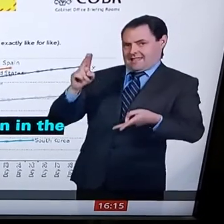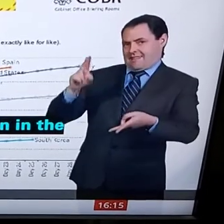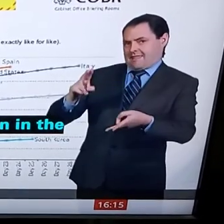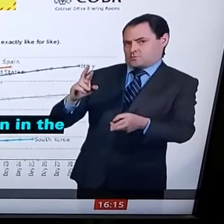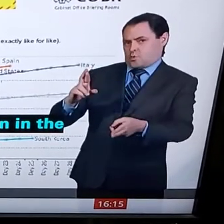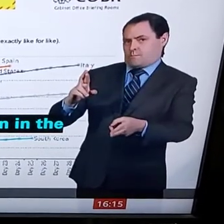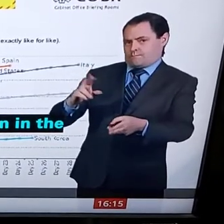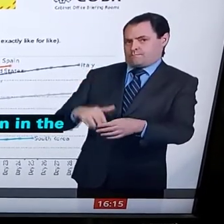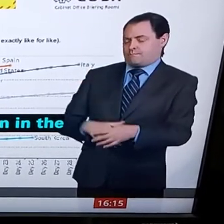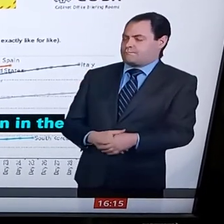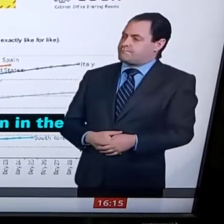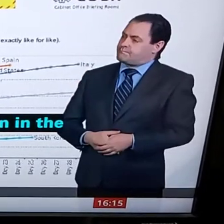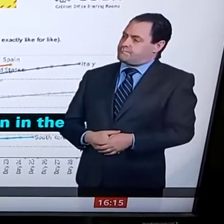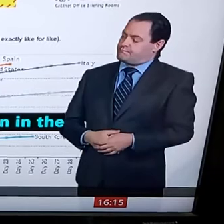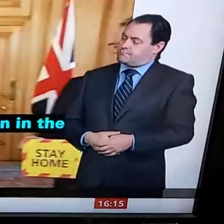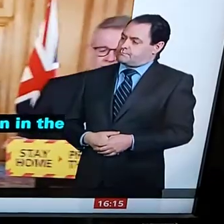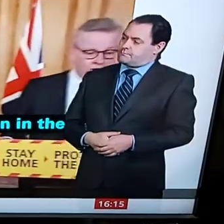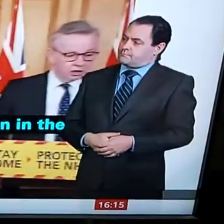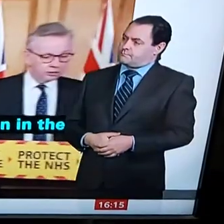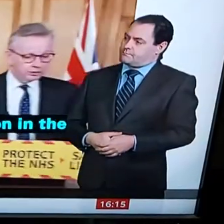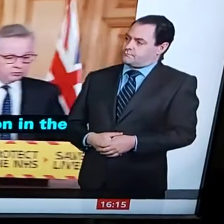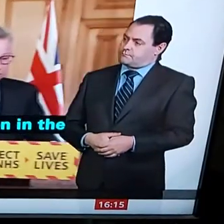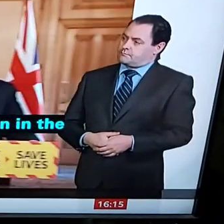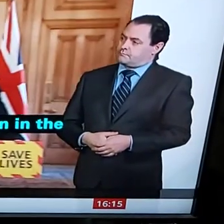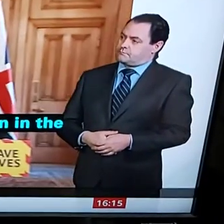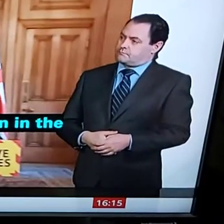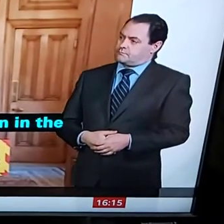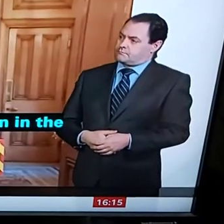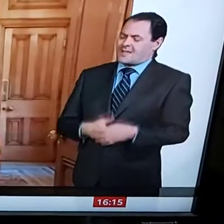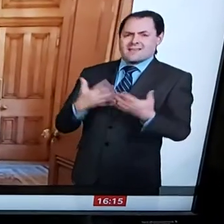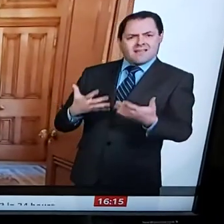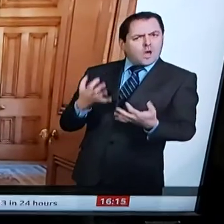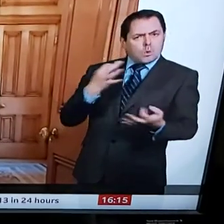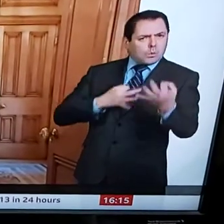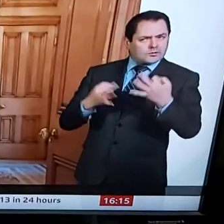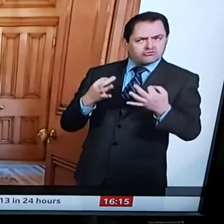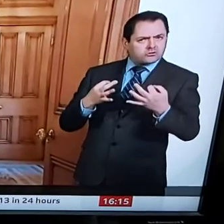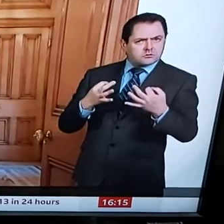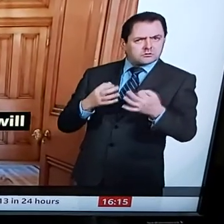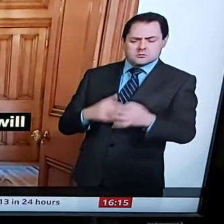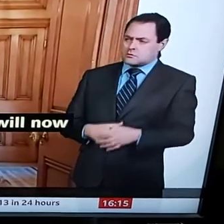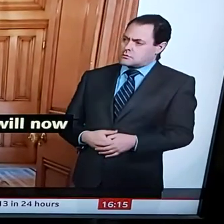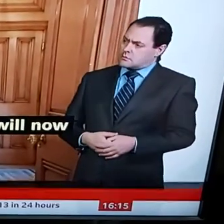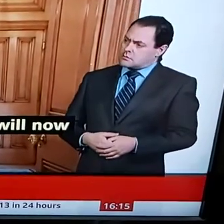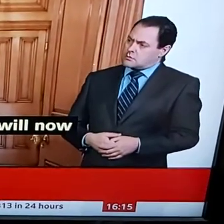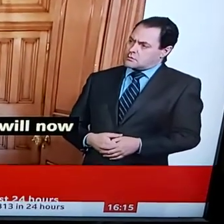Thank you very much, Steve. I will now turn to our colleagues in the media for some questions. And first of